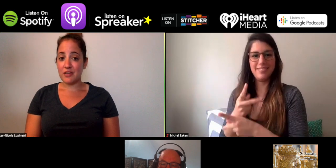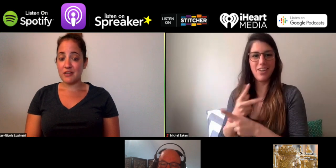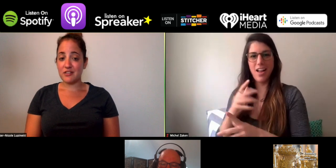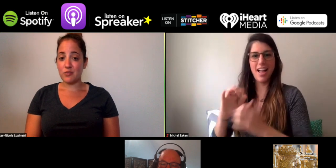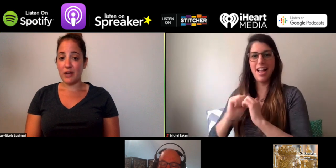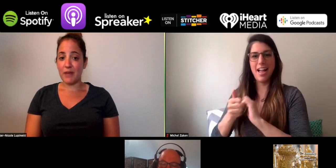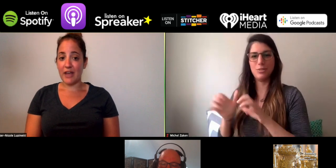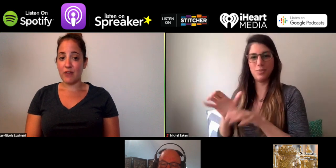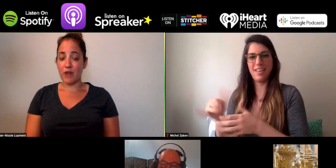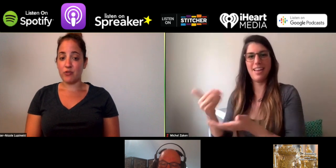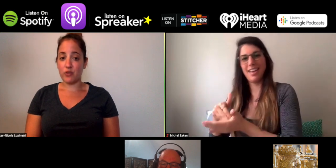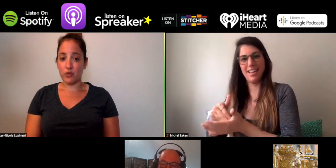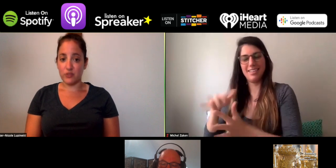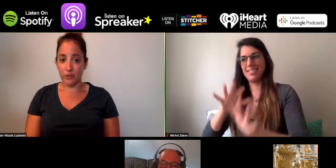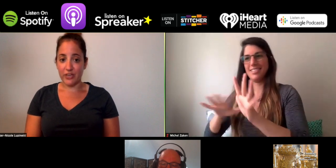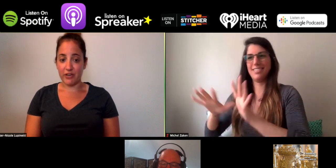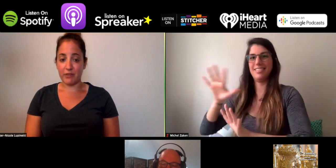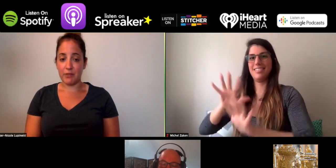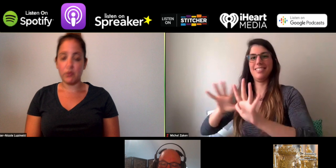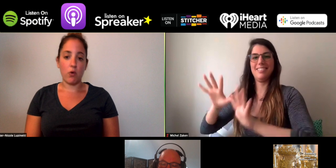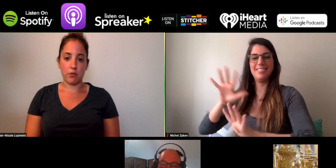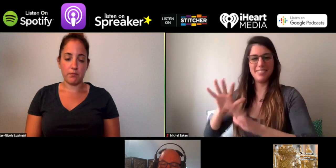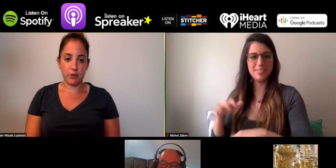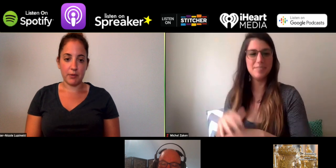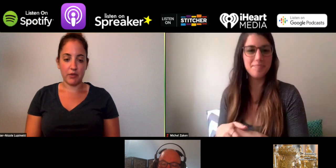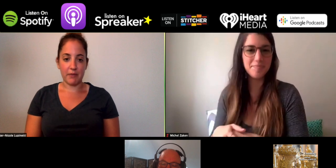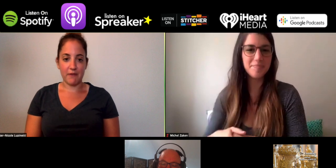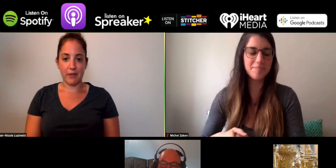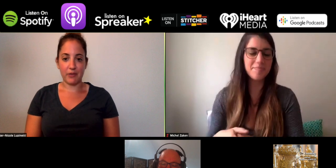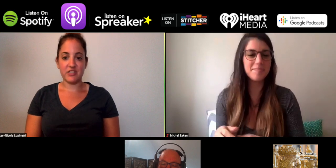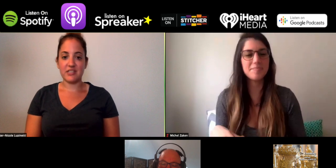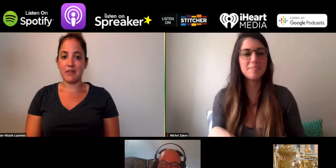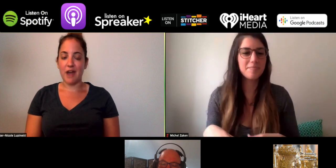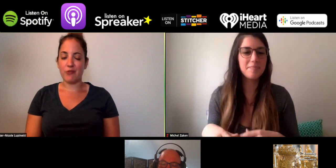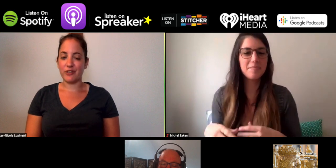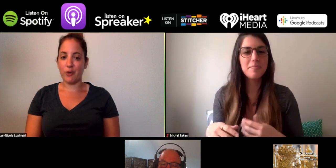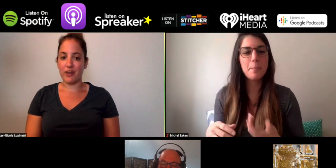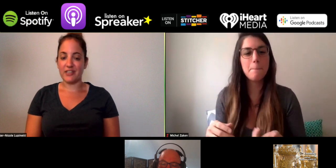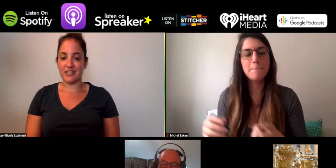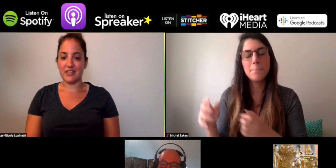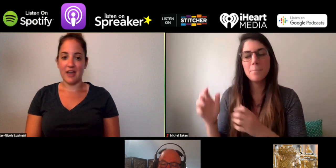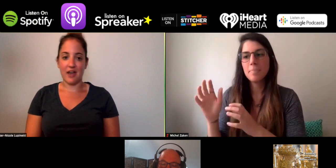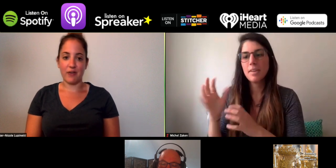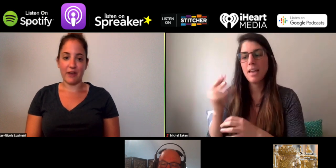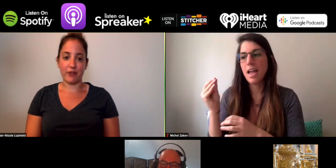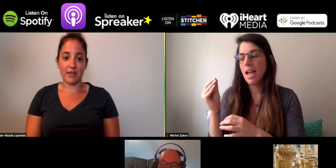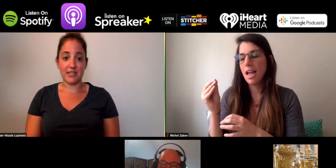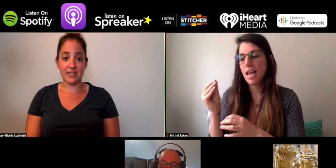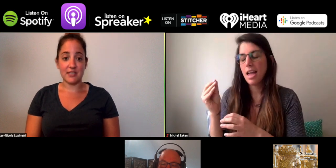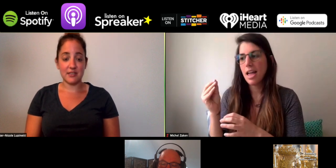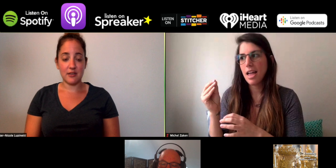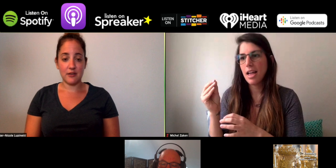little bit when I'm hanging around solely hearing people or, you know, people like my family, just because I'm not really oriented to that on a